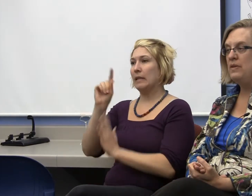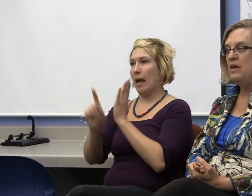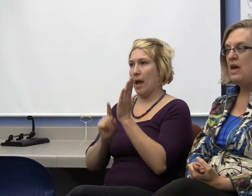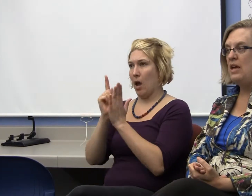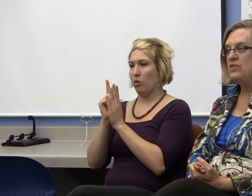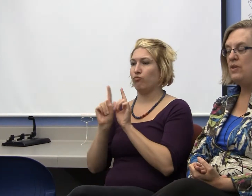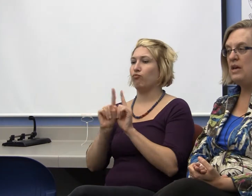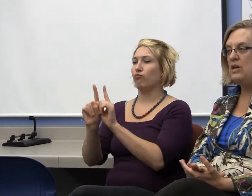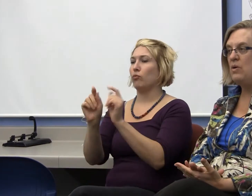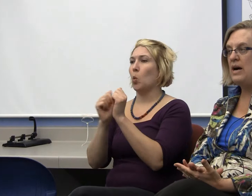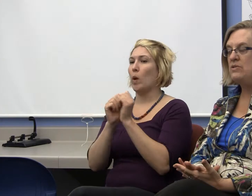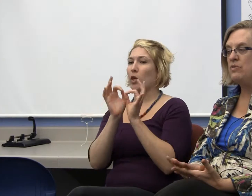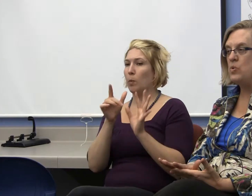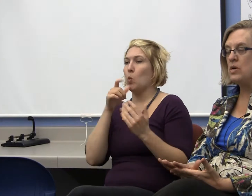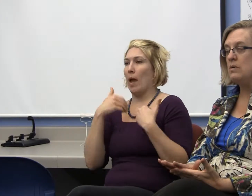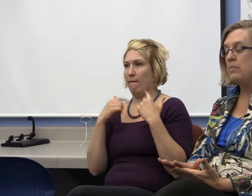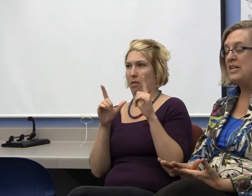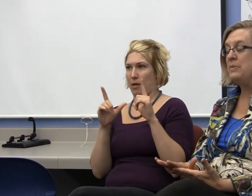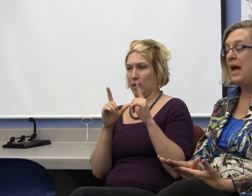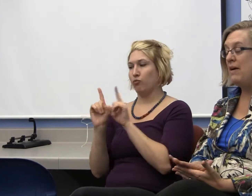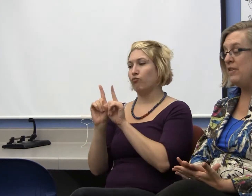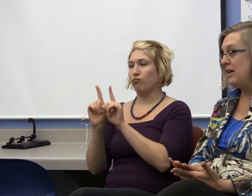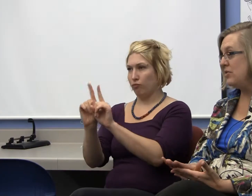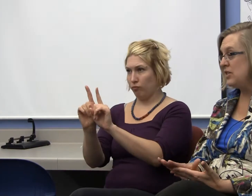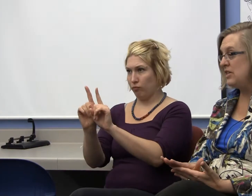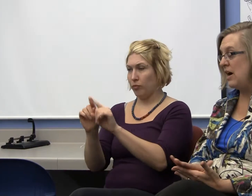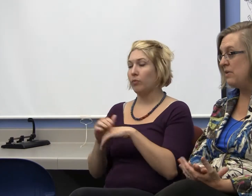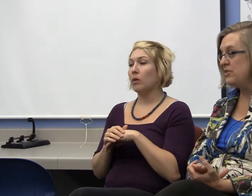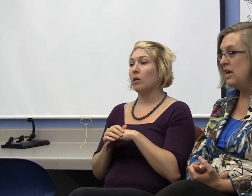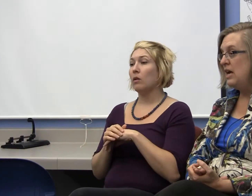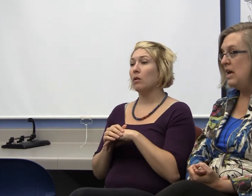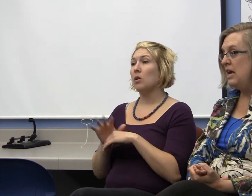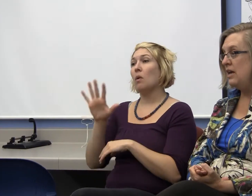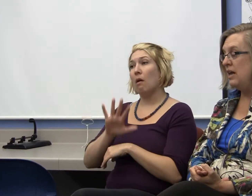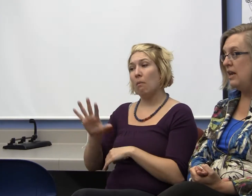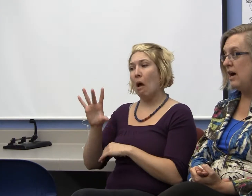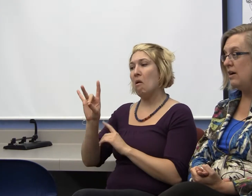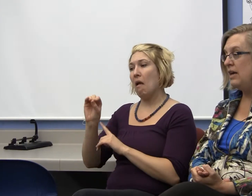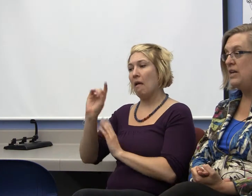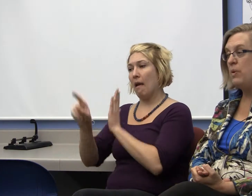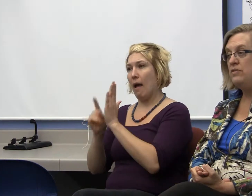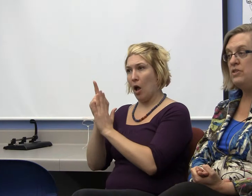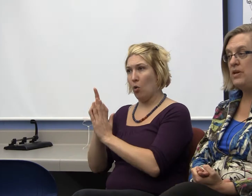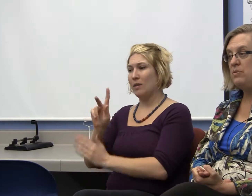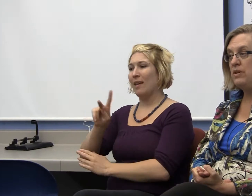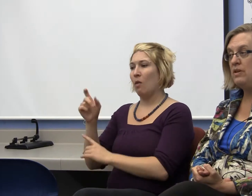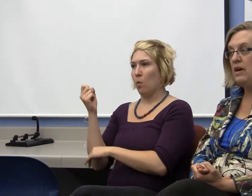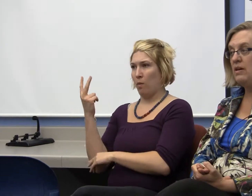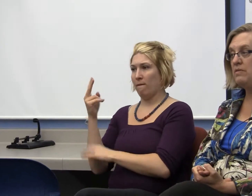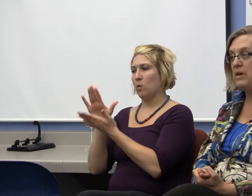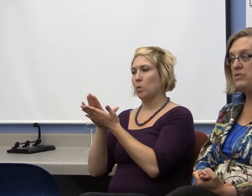mentor. And so they go out for approximately half of that 160 hours in a K-12 situation